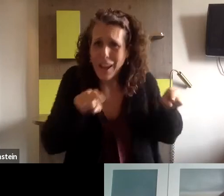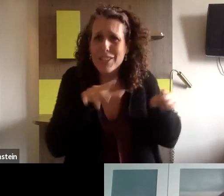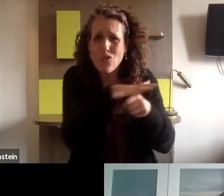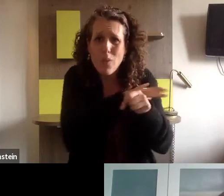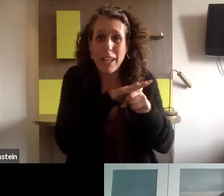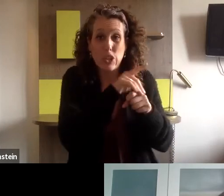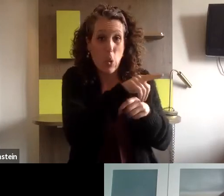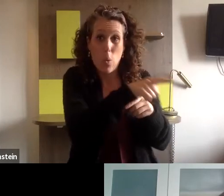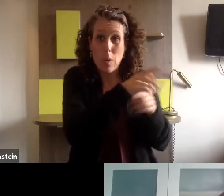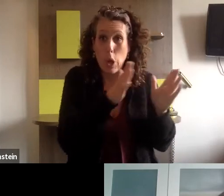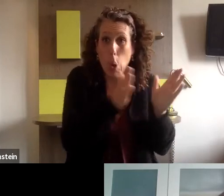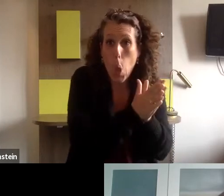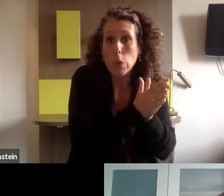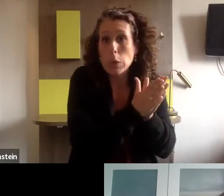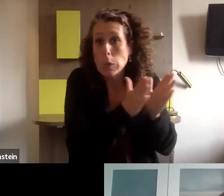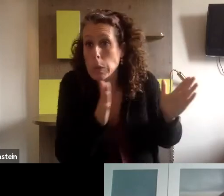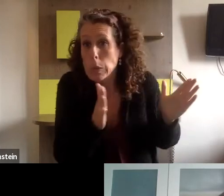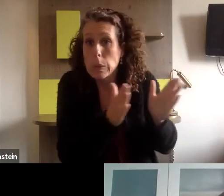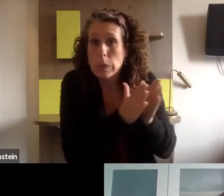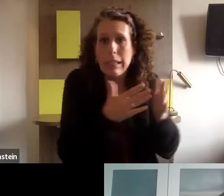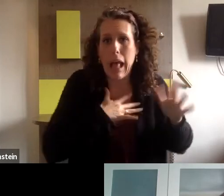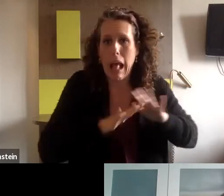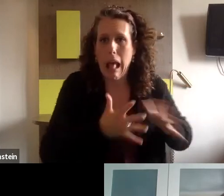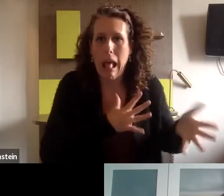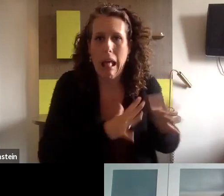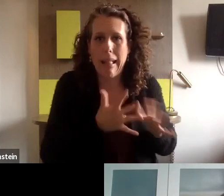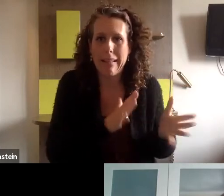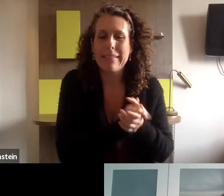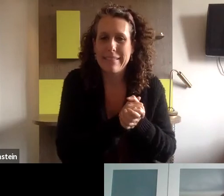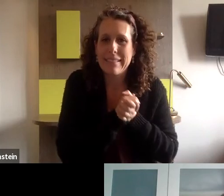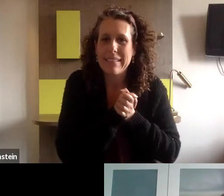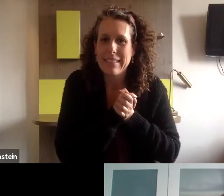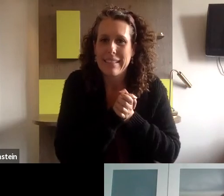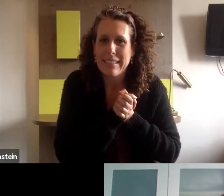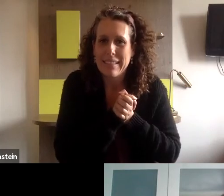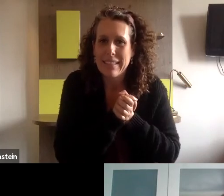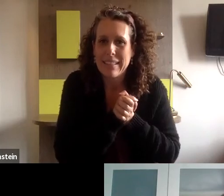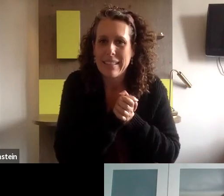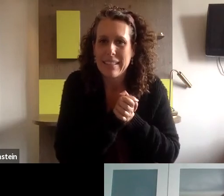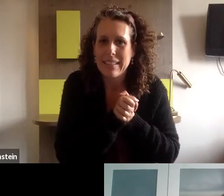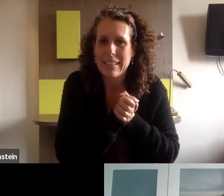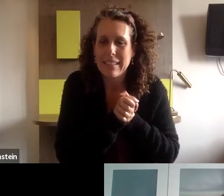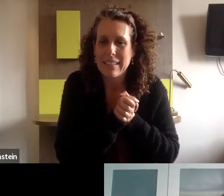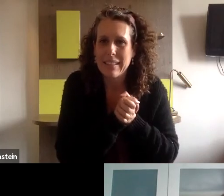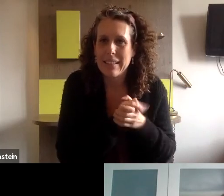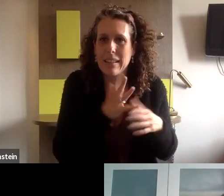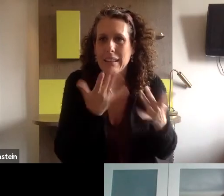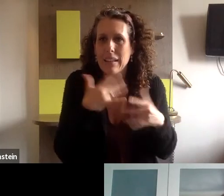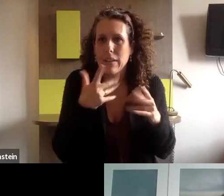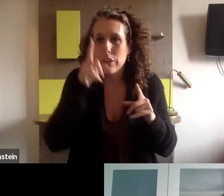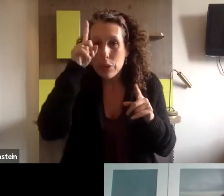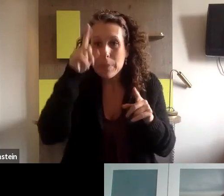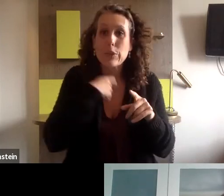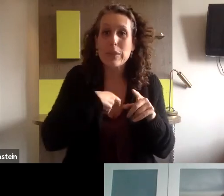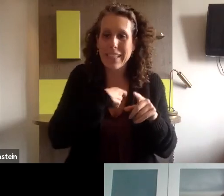are. You do understand each other as we do here in German, Switzerland, with deaf people